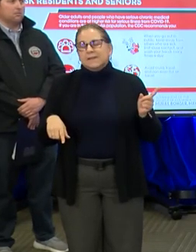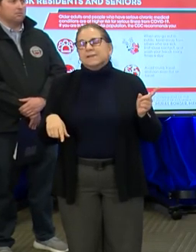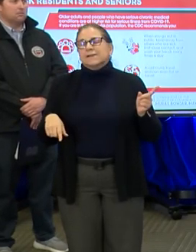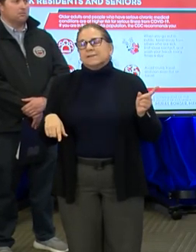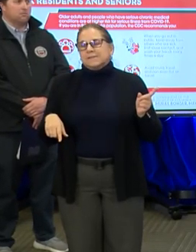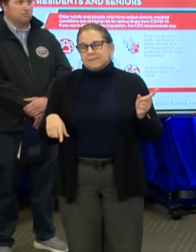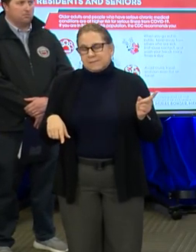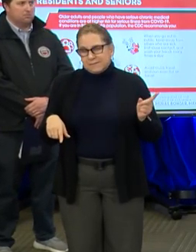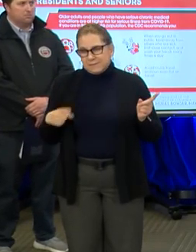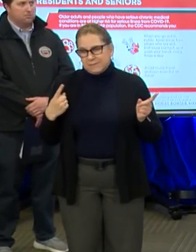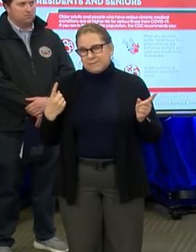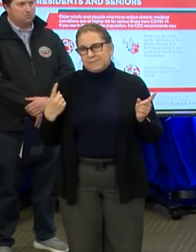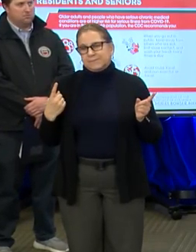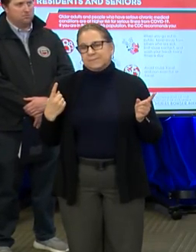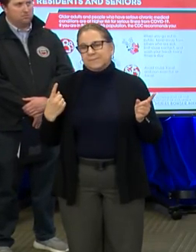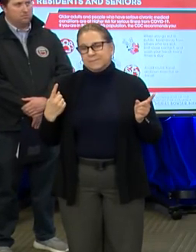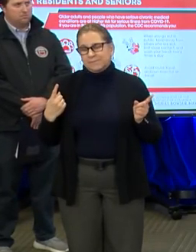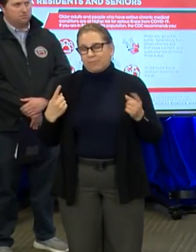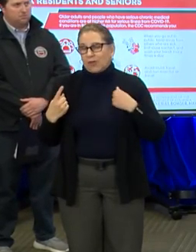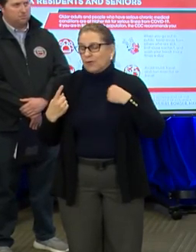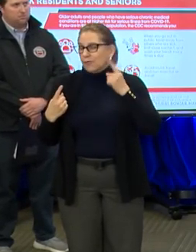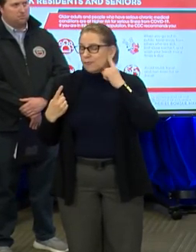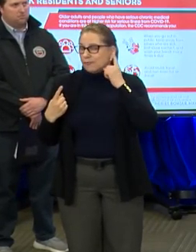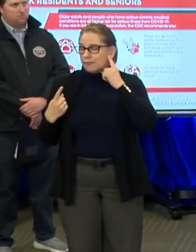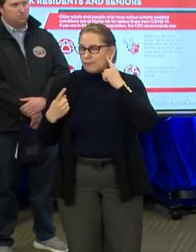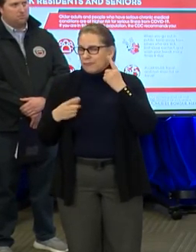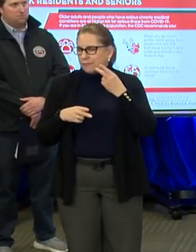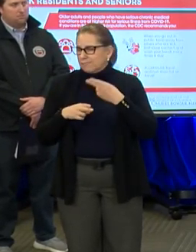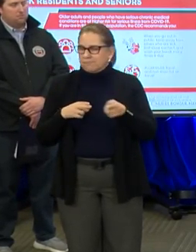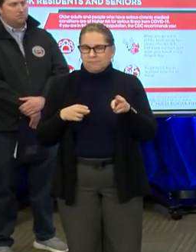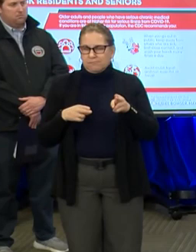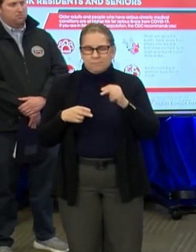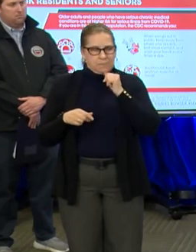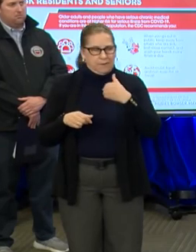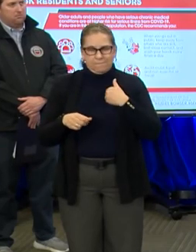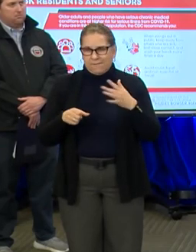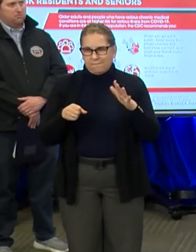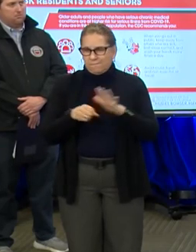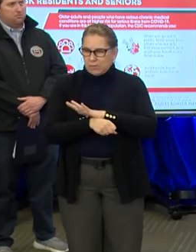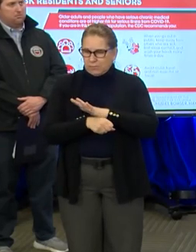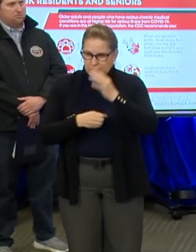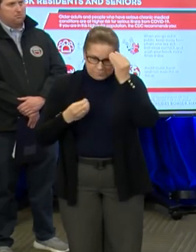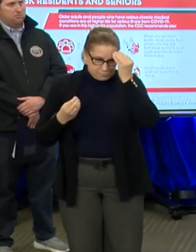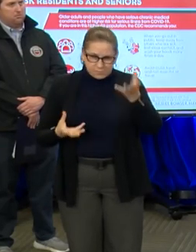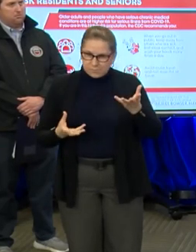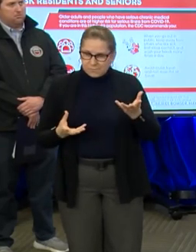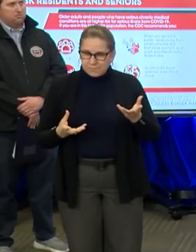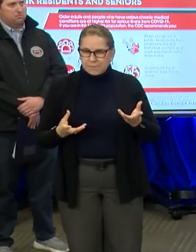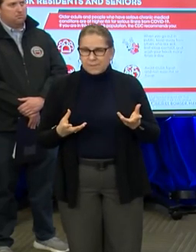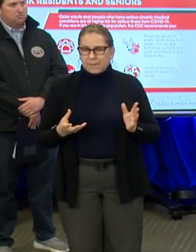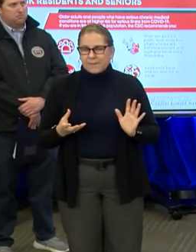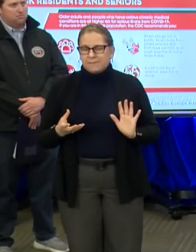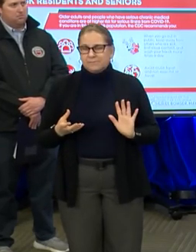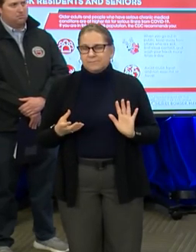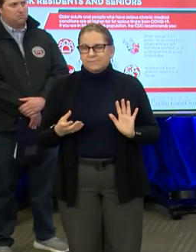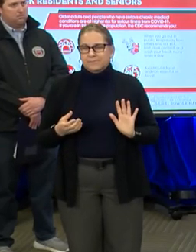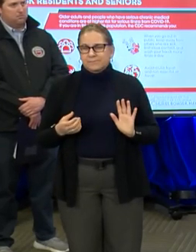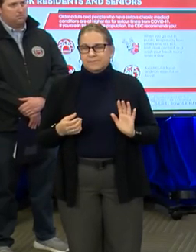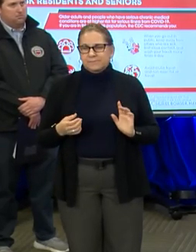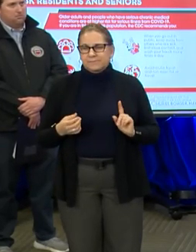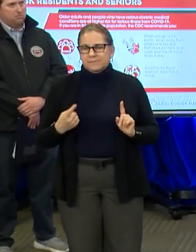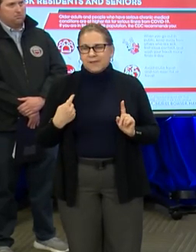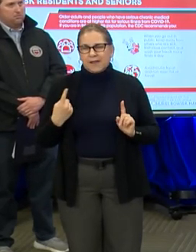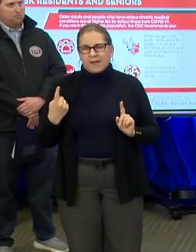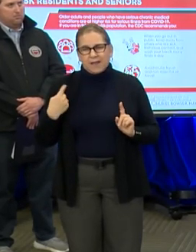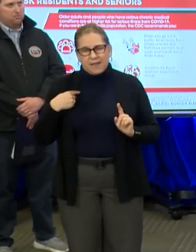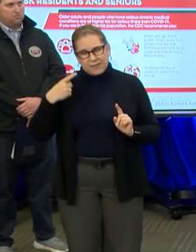Now, I only heard briefly, and I haven't been fully briefed out on what the federal package is. I think there is a